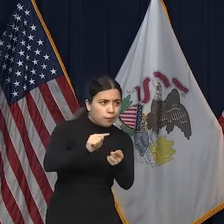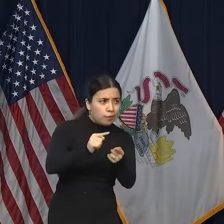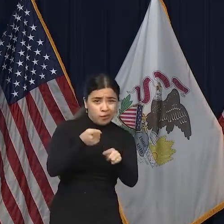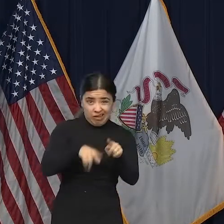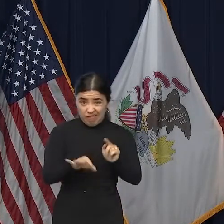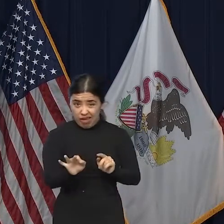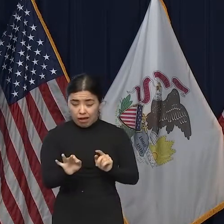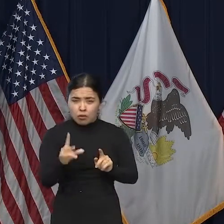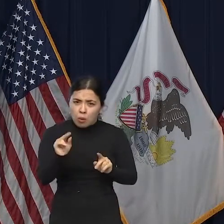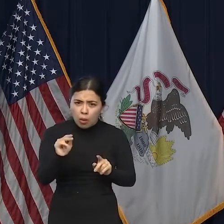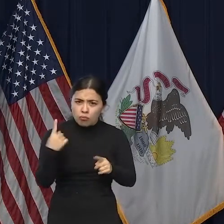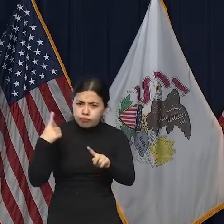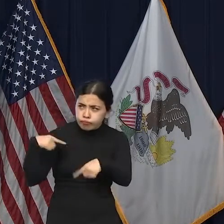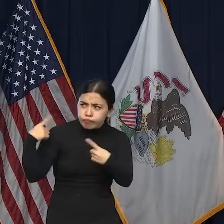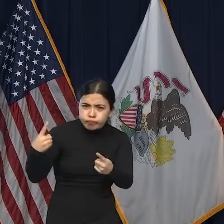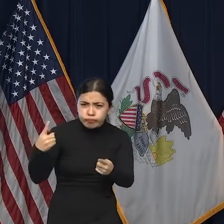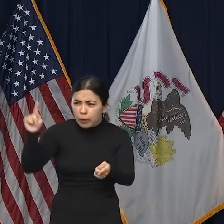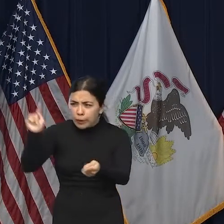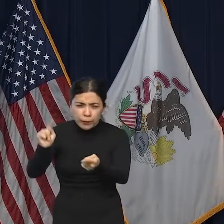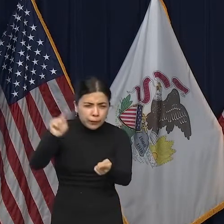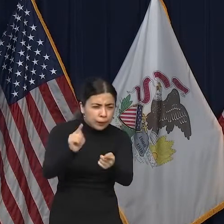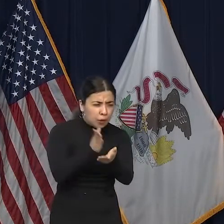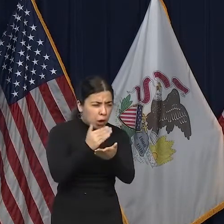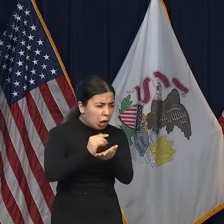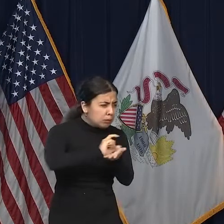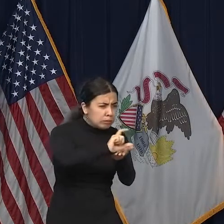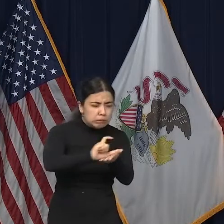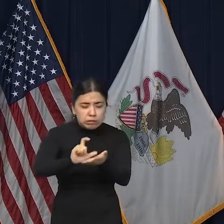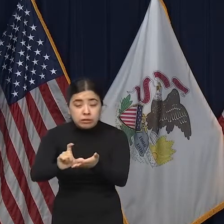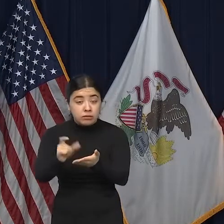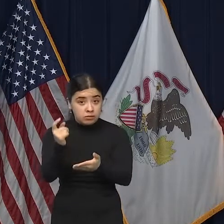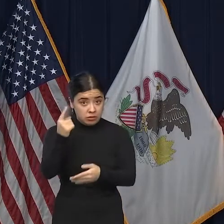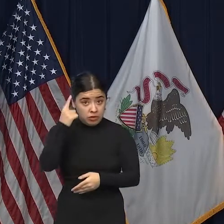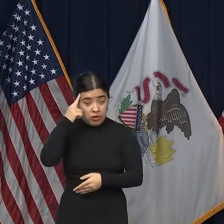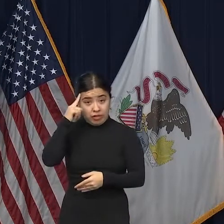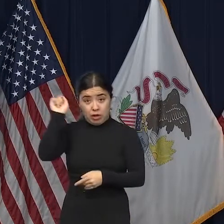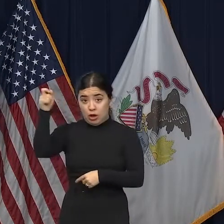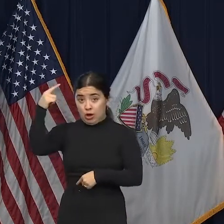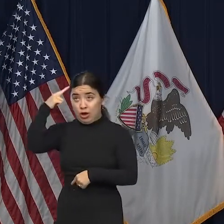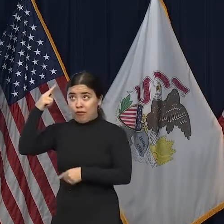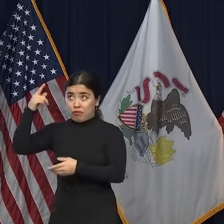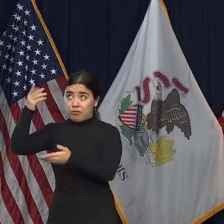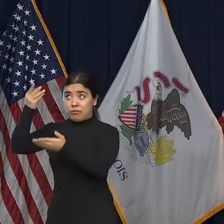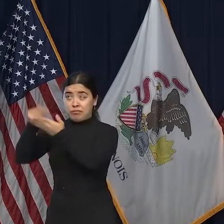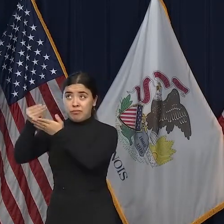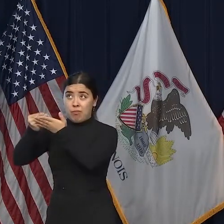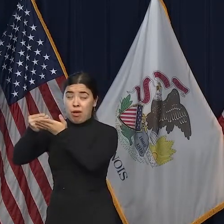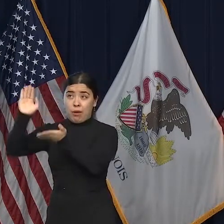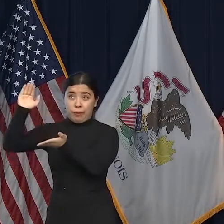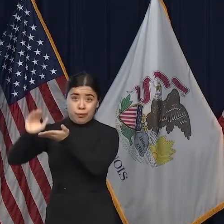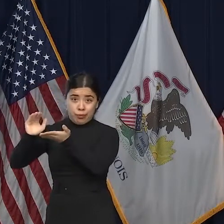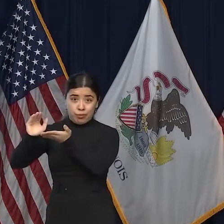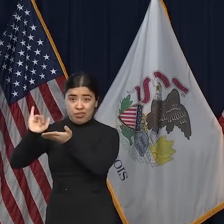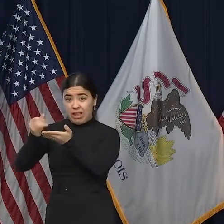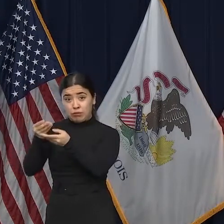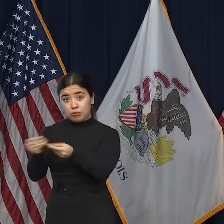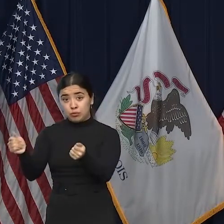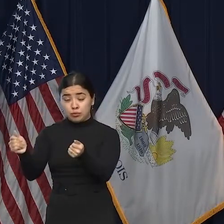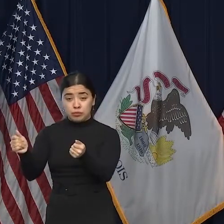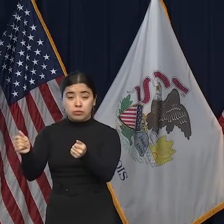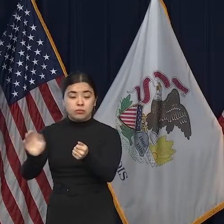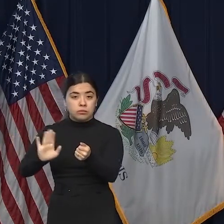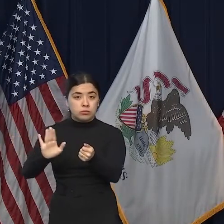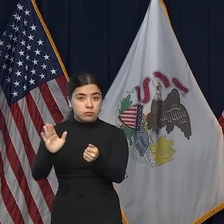We've been doing that. But if you think cutting government alone is the solution, remember this. If you set aside federally